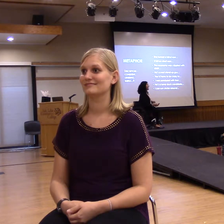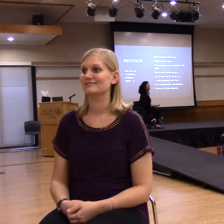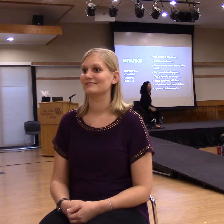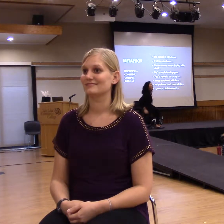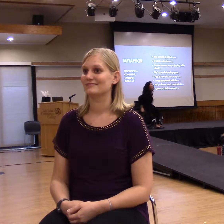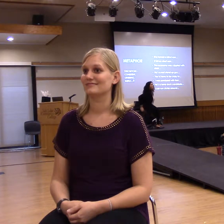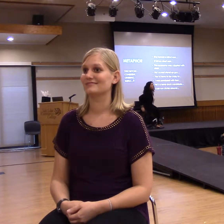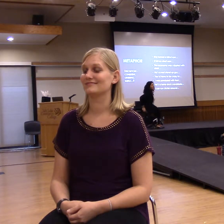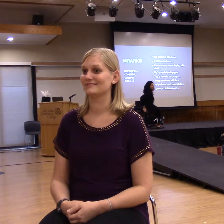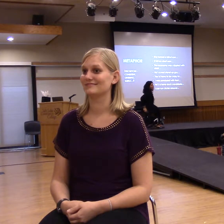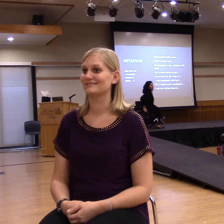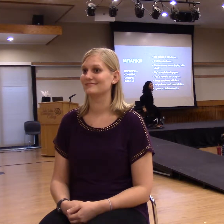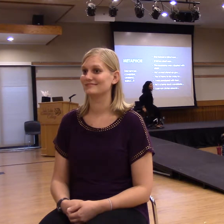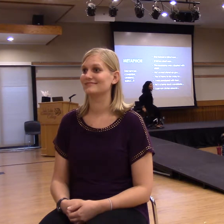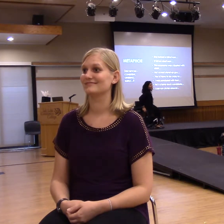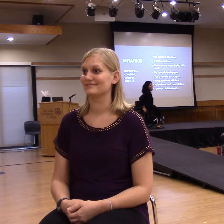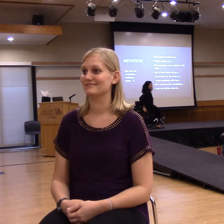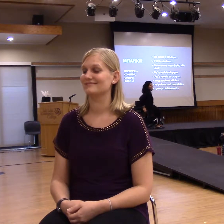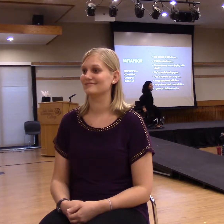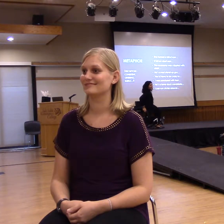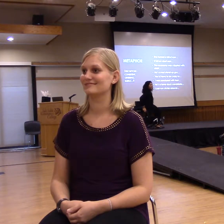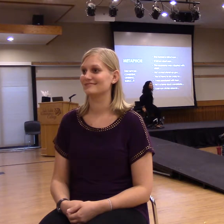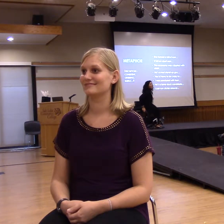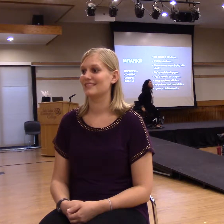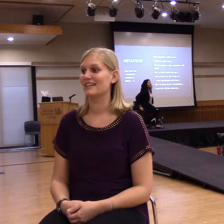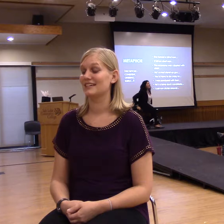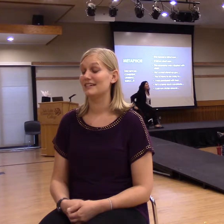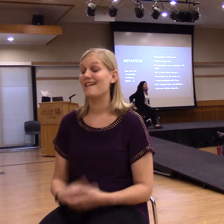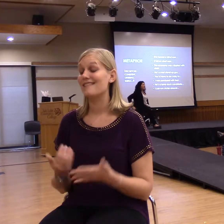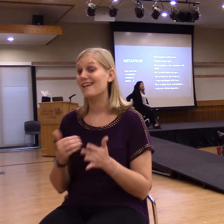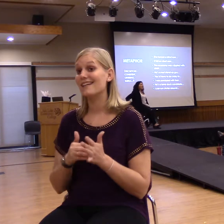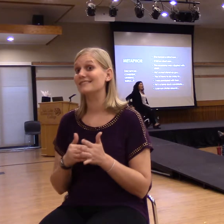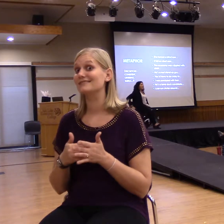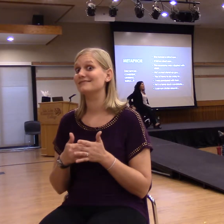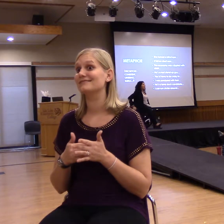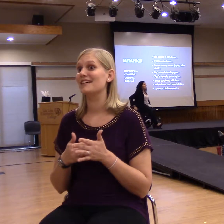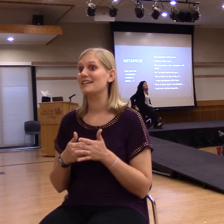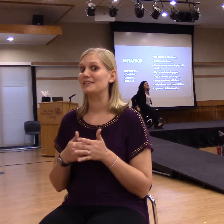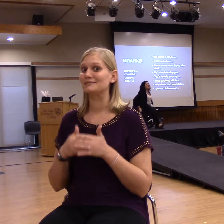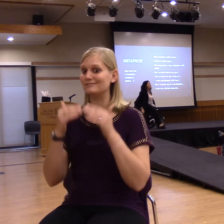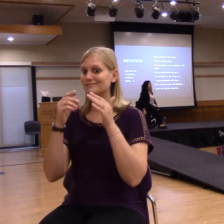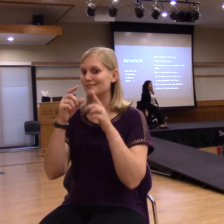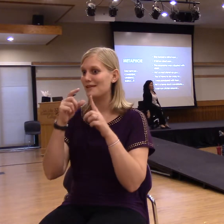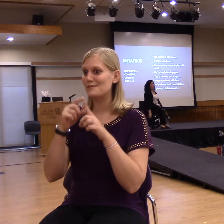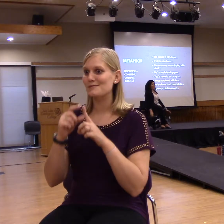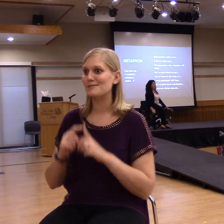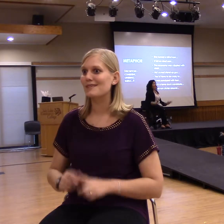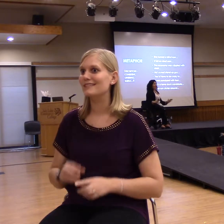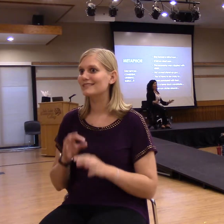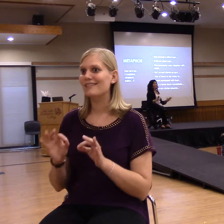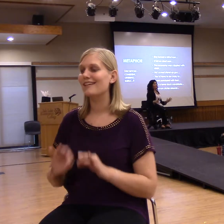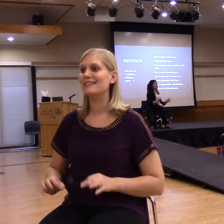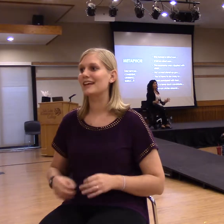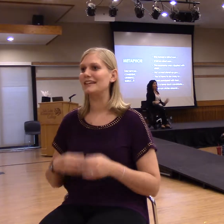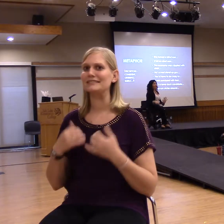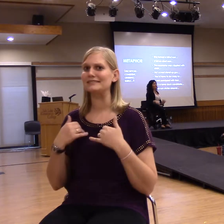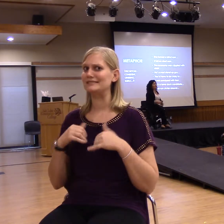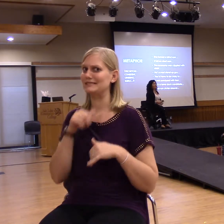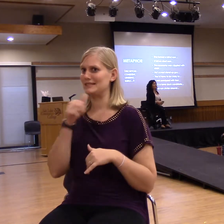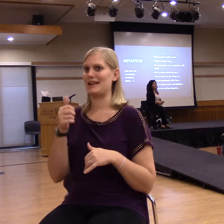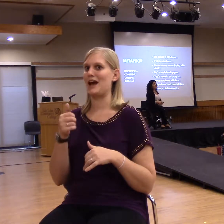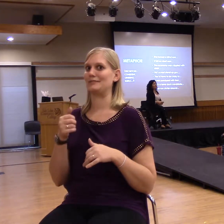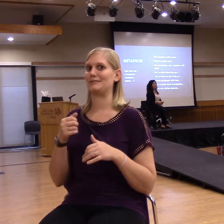candidate. I can run circles around that other person. So again, here, these metaphors, none of them are meant to actually